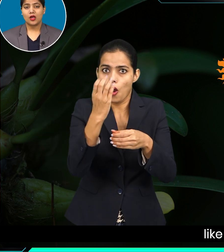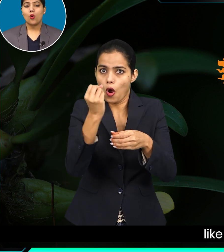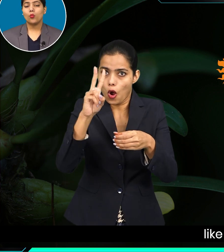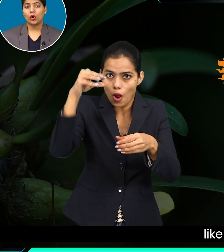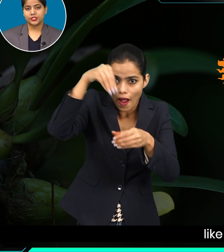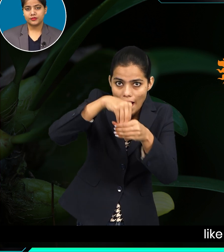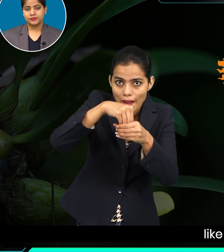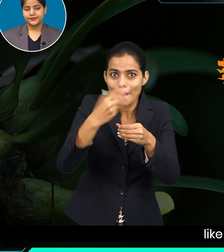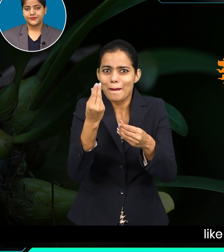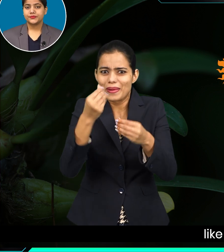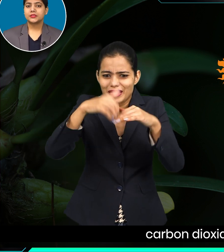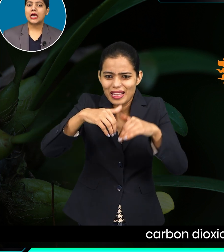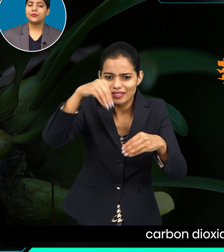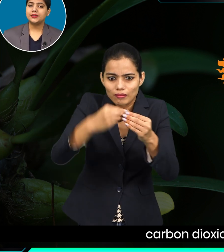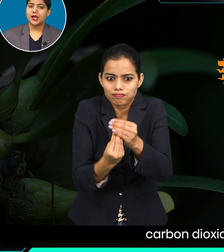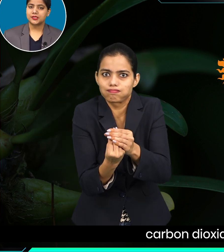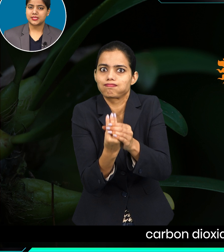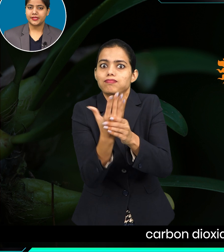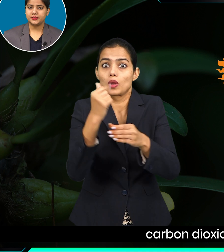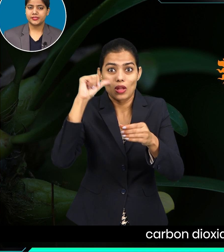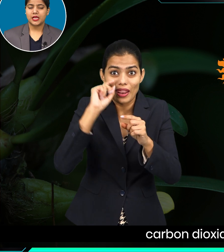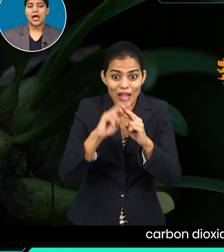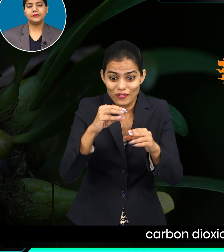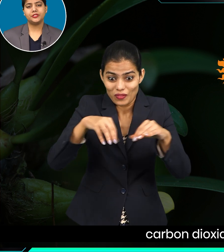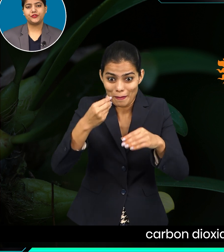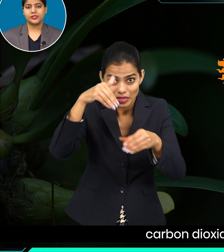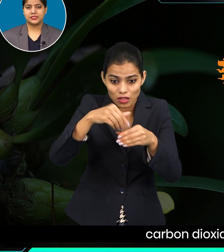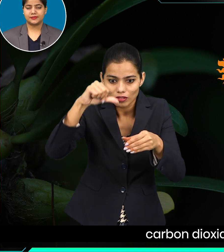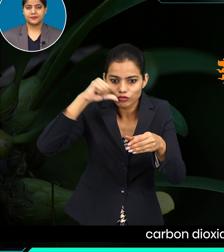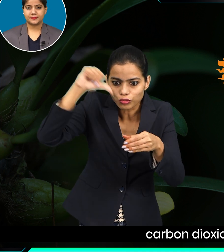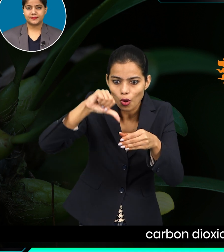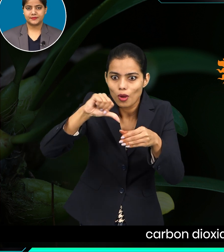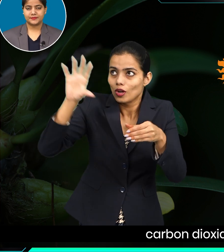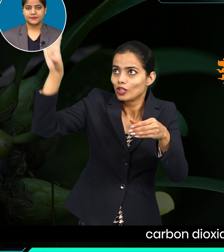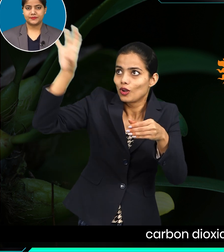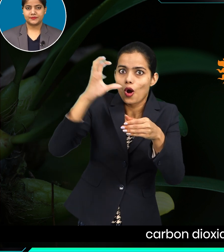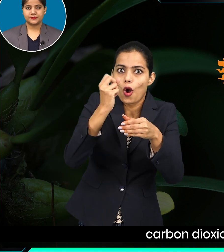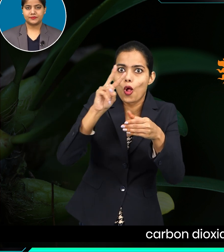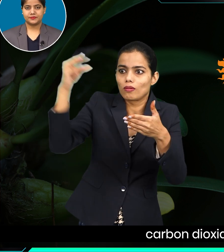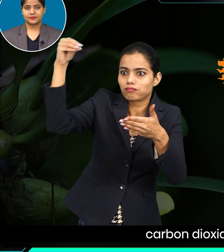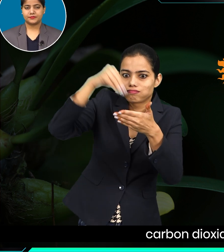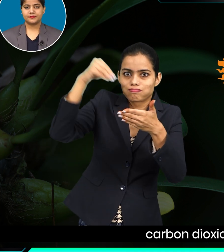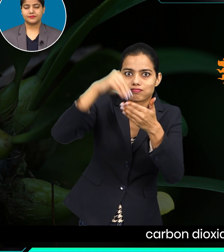like water, carbon dioxide, and minerals.